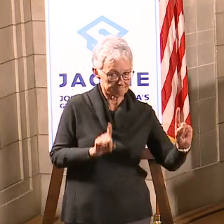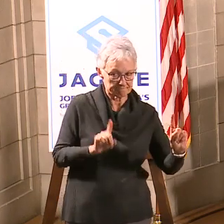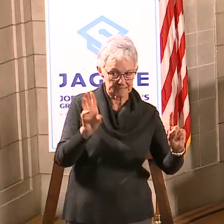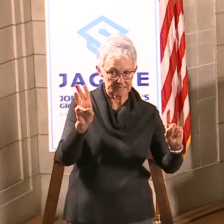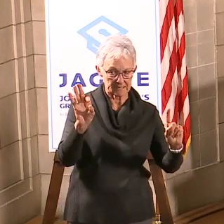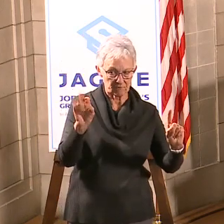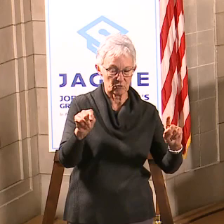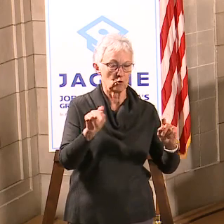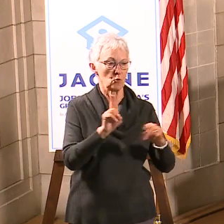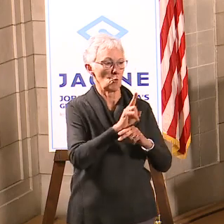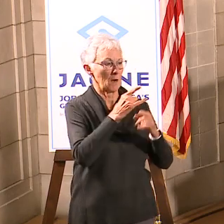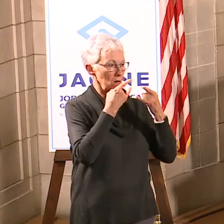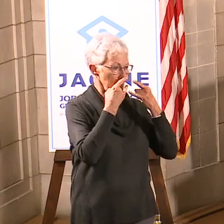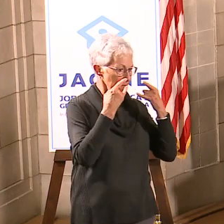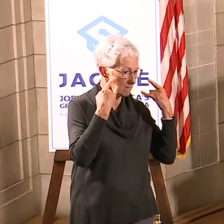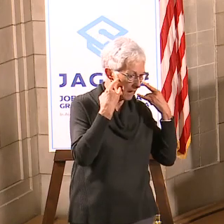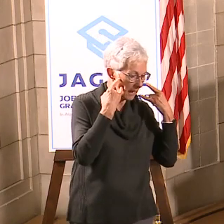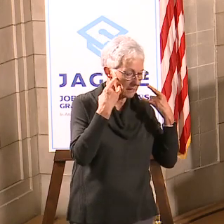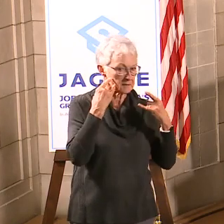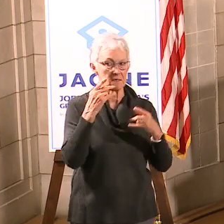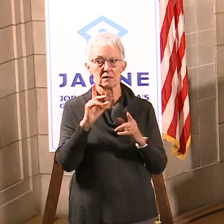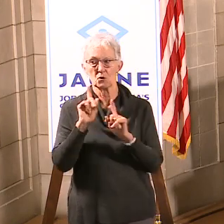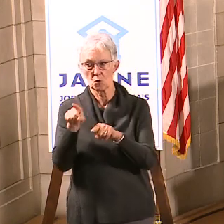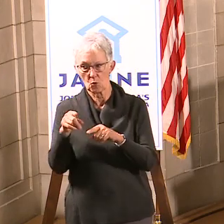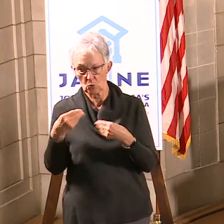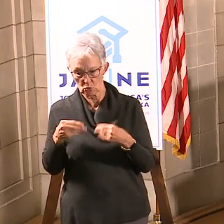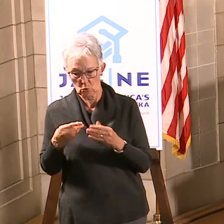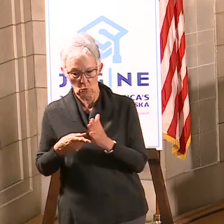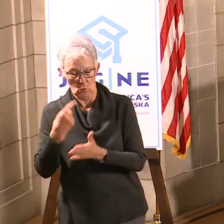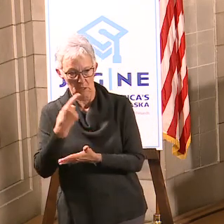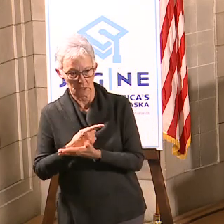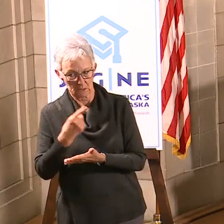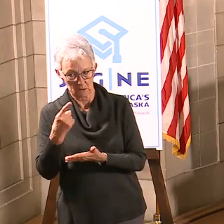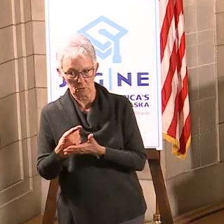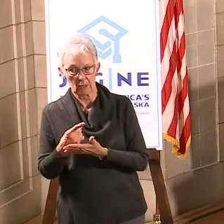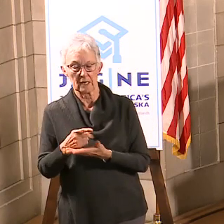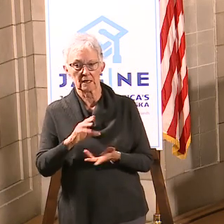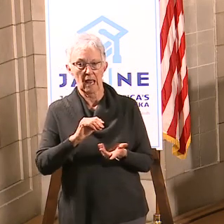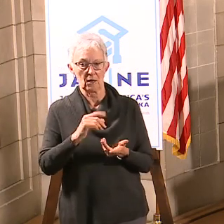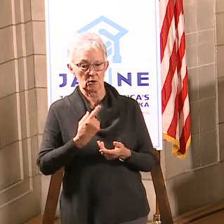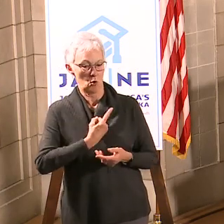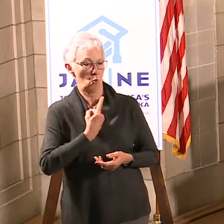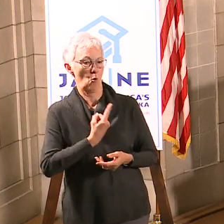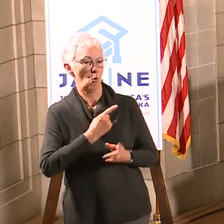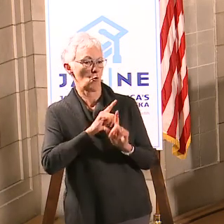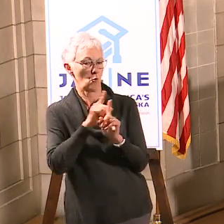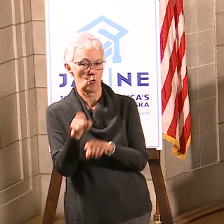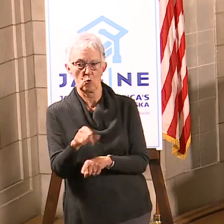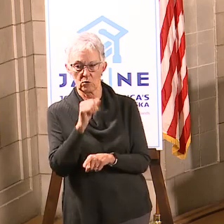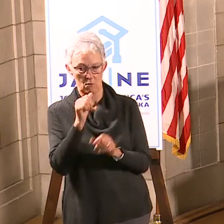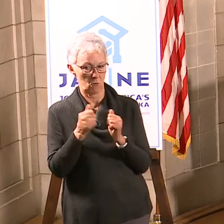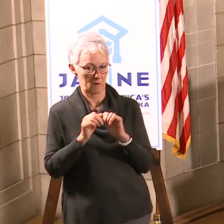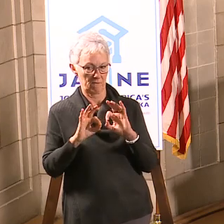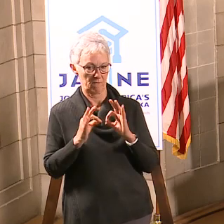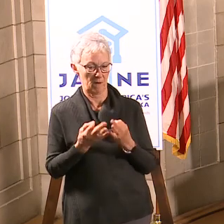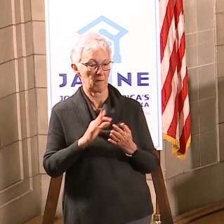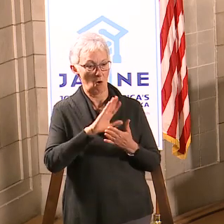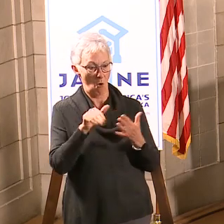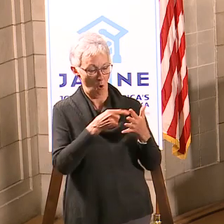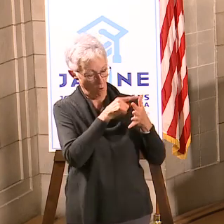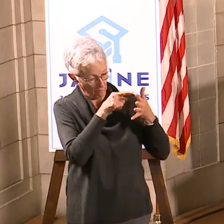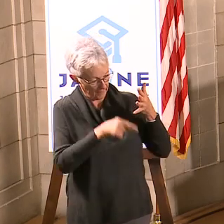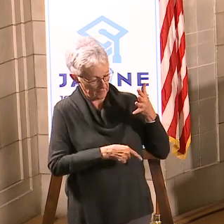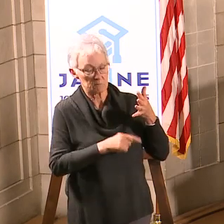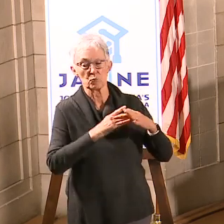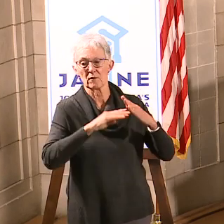often. Stay home when you're sick. Go to the store once a week. And do it by yourself. All these things will help us slow down the spread of the virus.